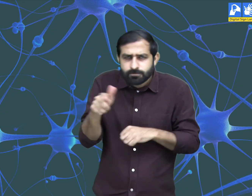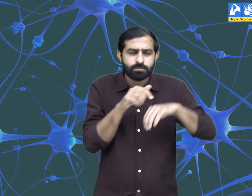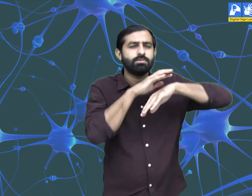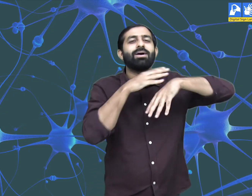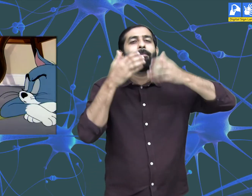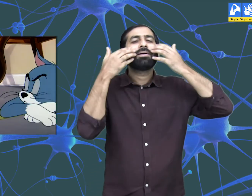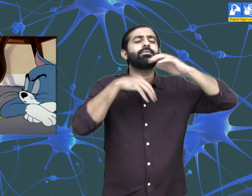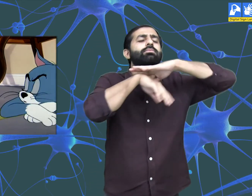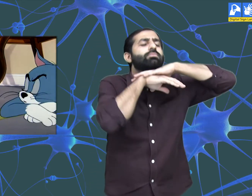something.